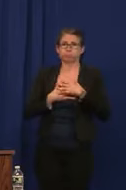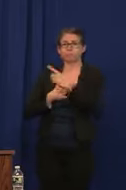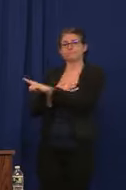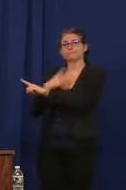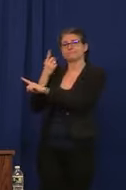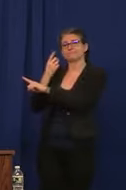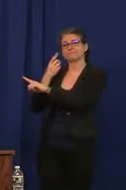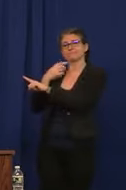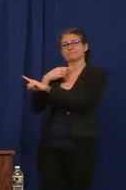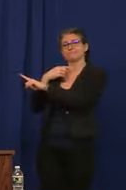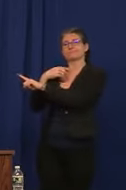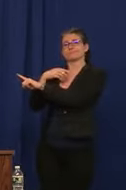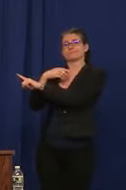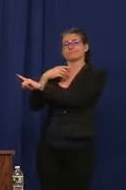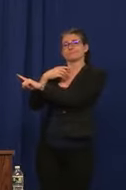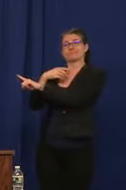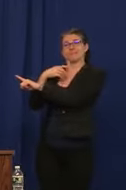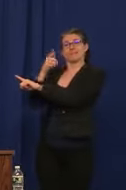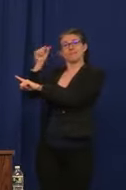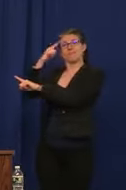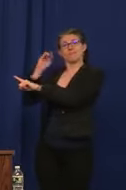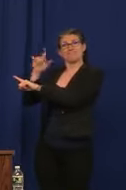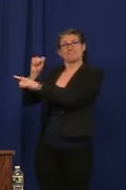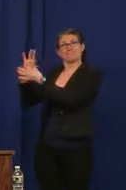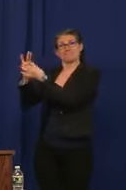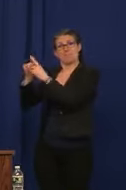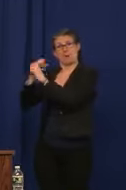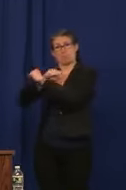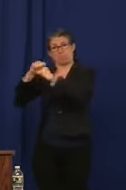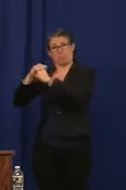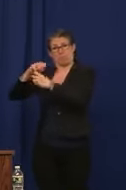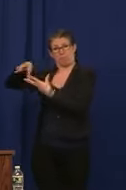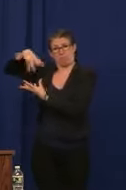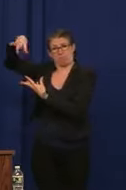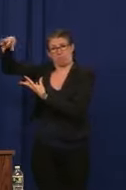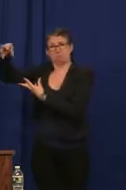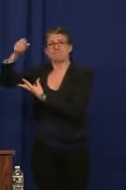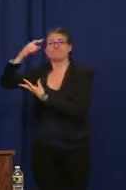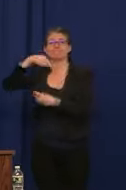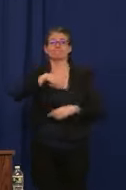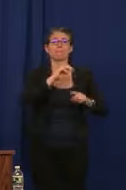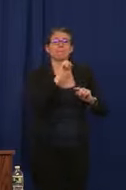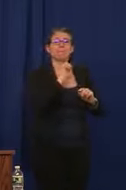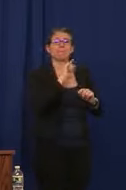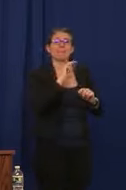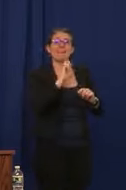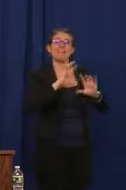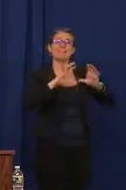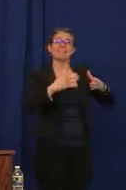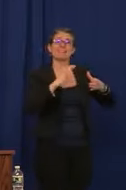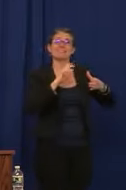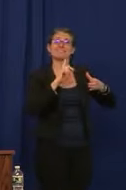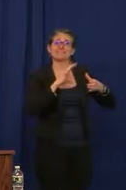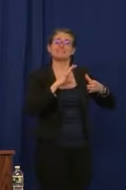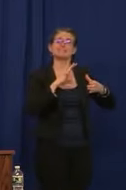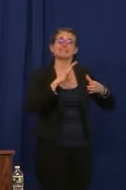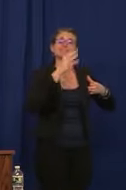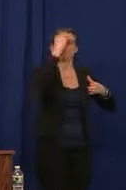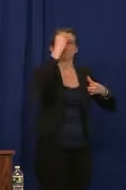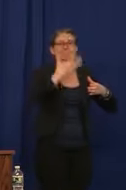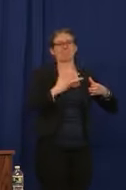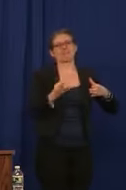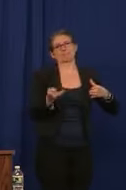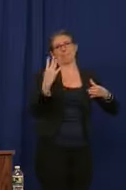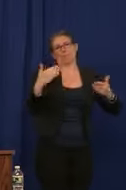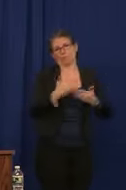today, Maine CDC is also reporting an additional 4 individuals with COVID-19 who